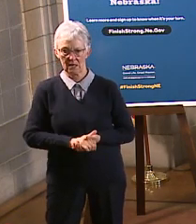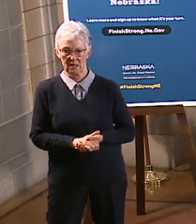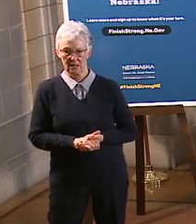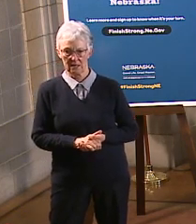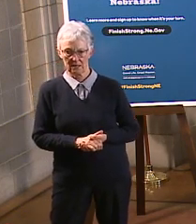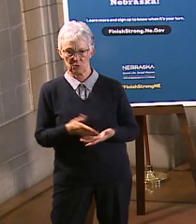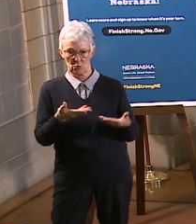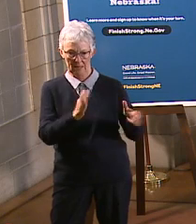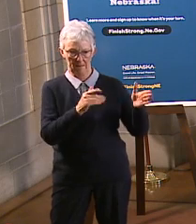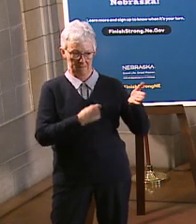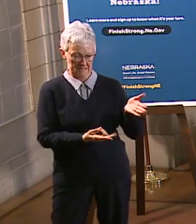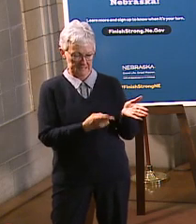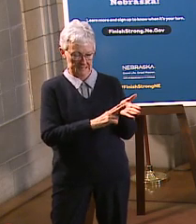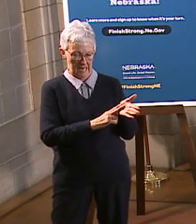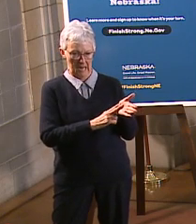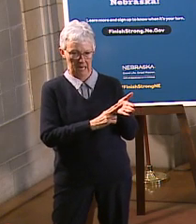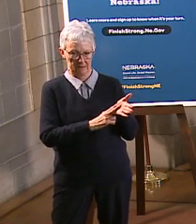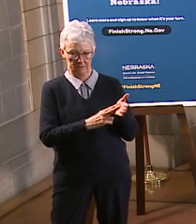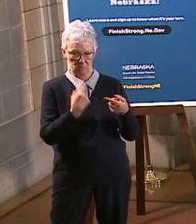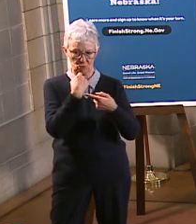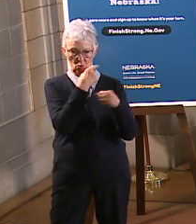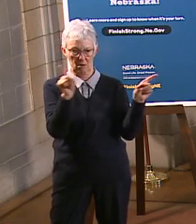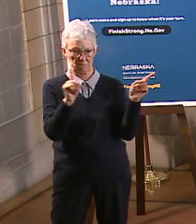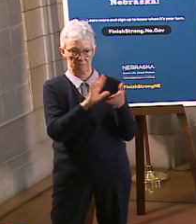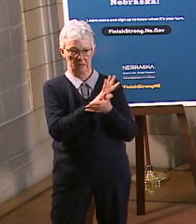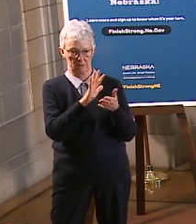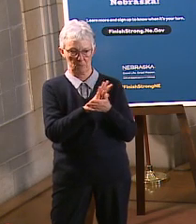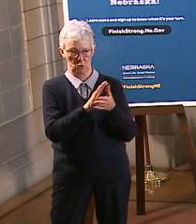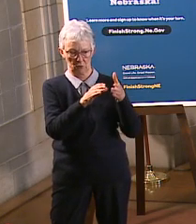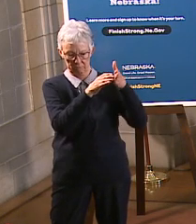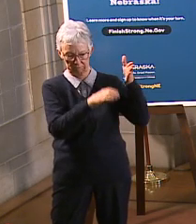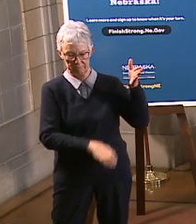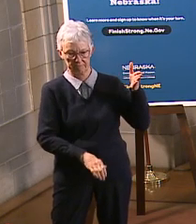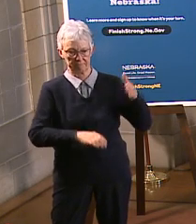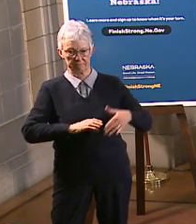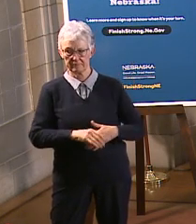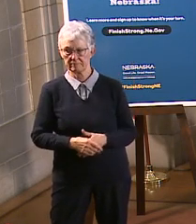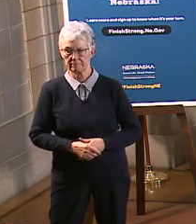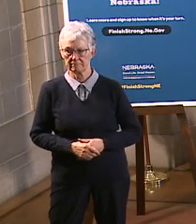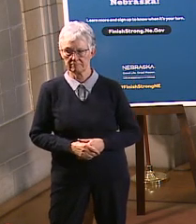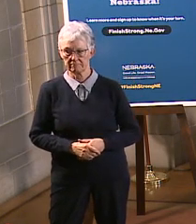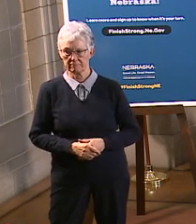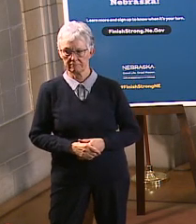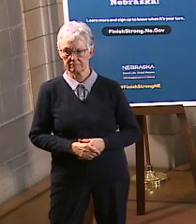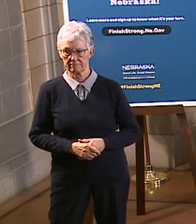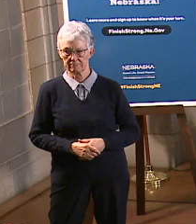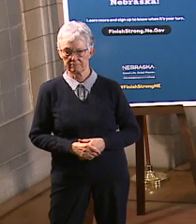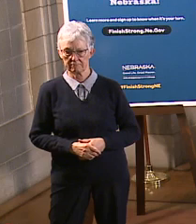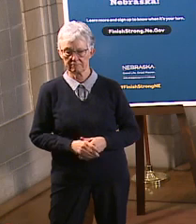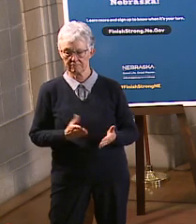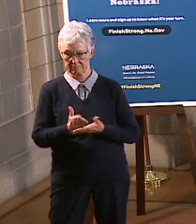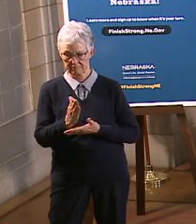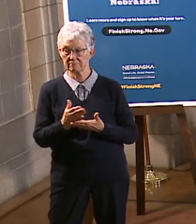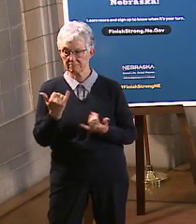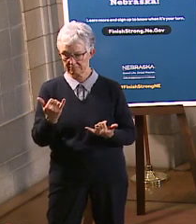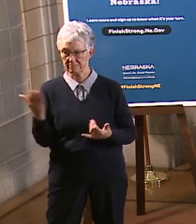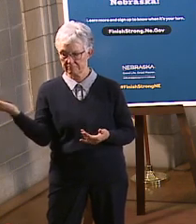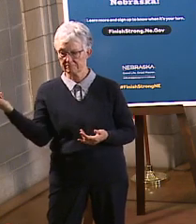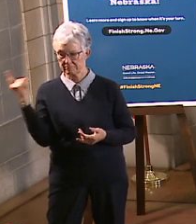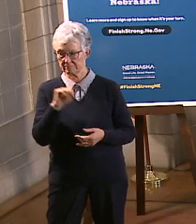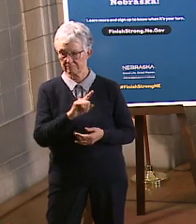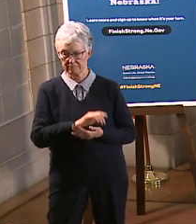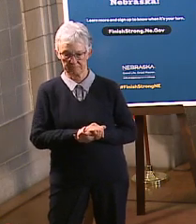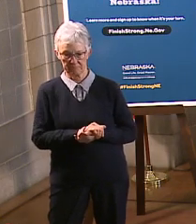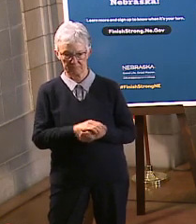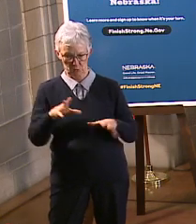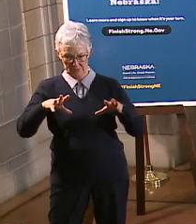this signed and make it all official. All right, now why don't you come on up and you can